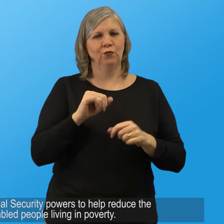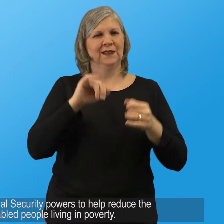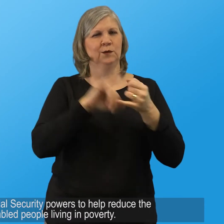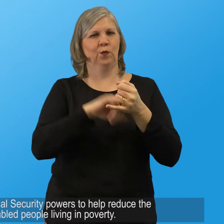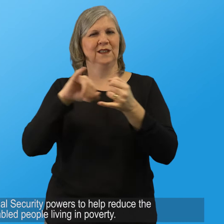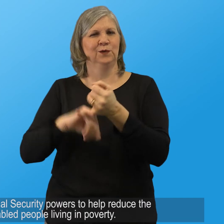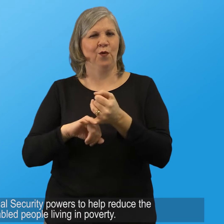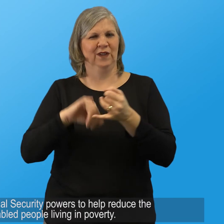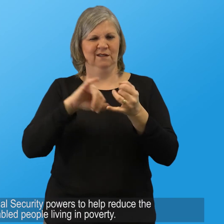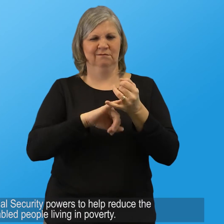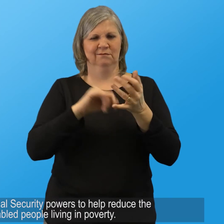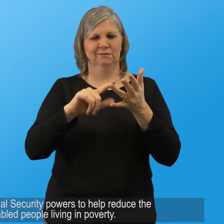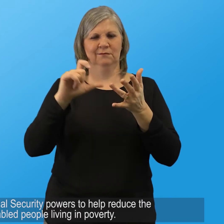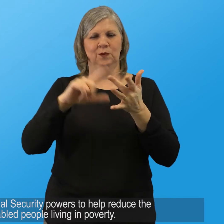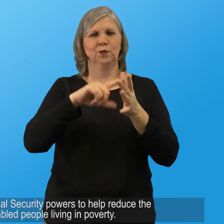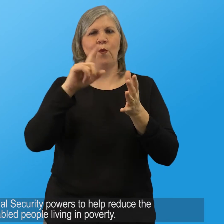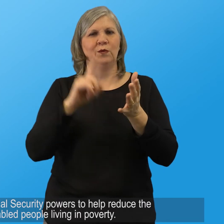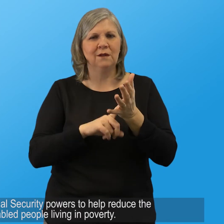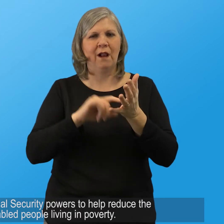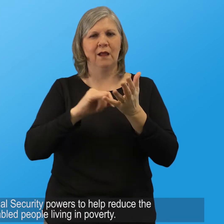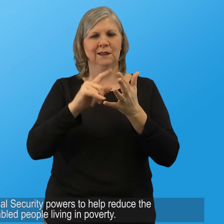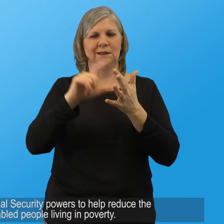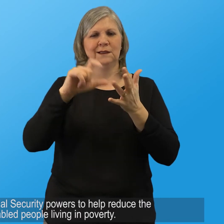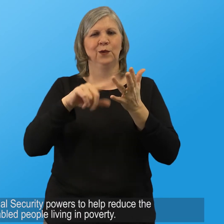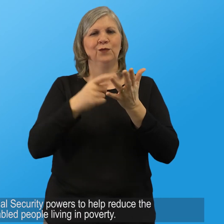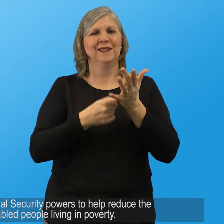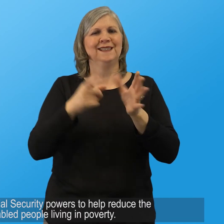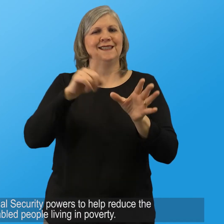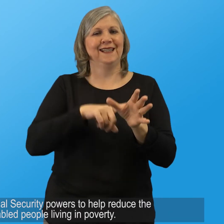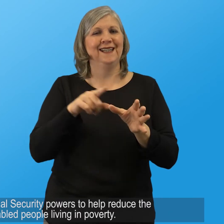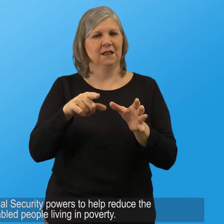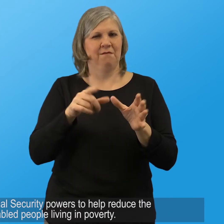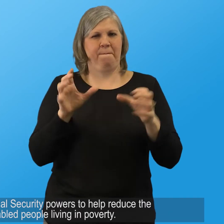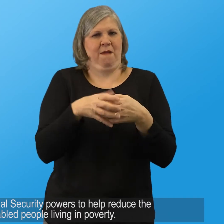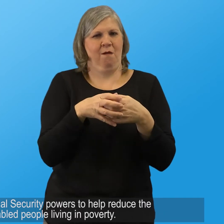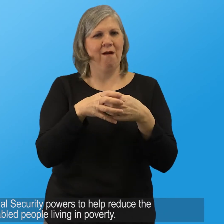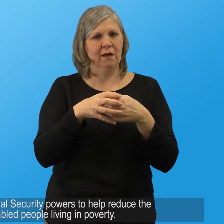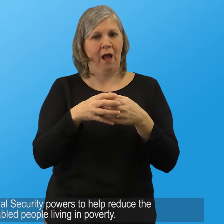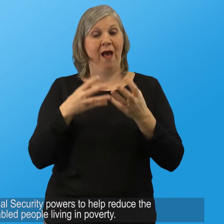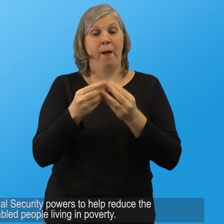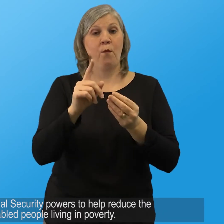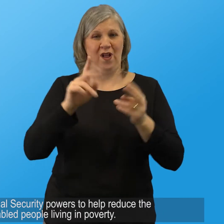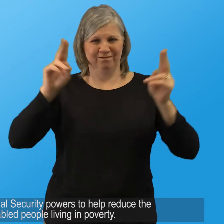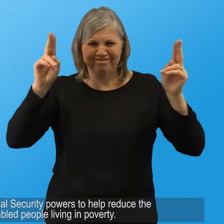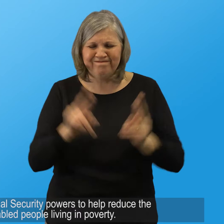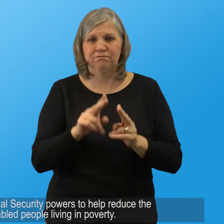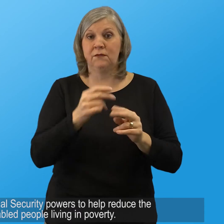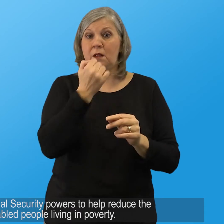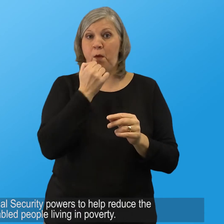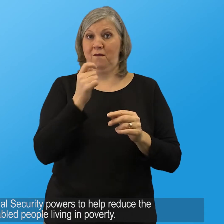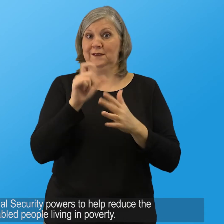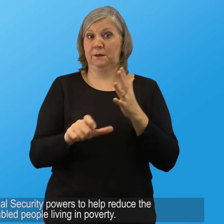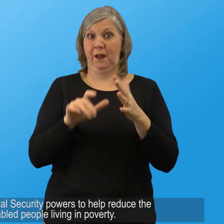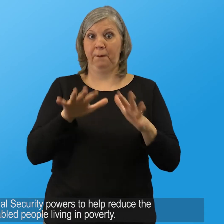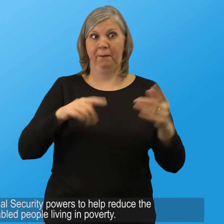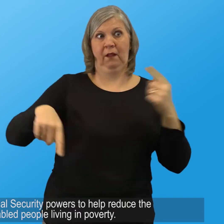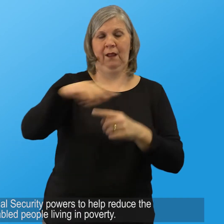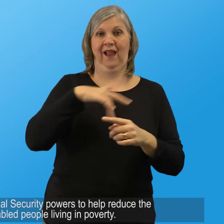4. Use Scottish social security powers to help reduce the number of disabled people living in poverty.